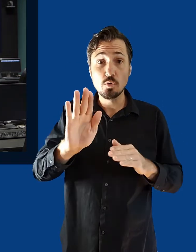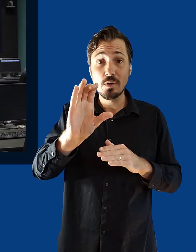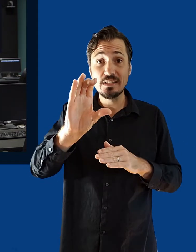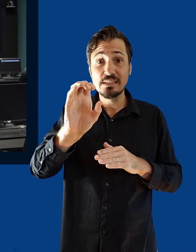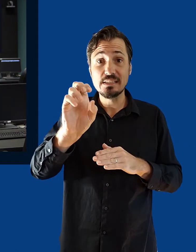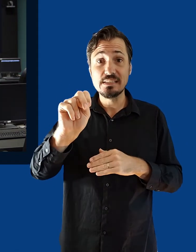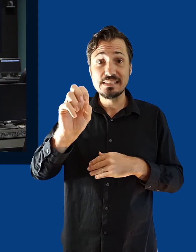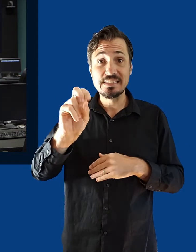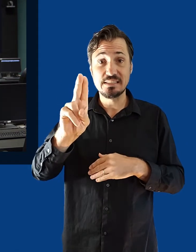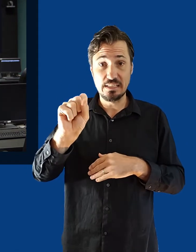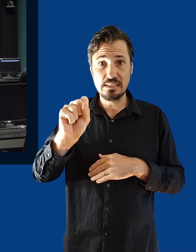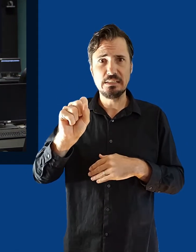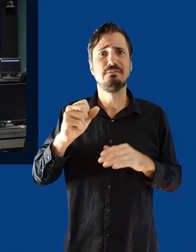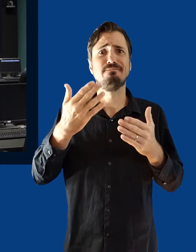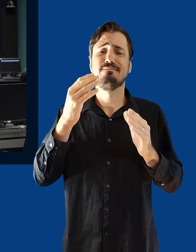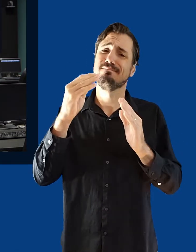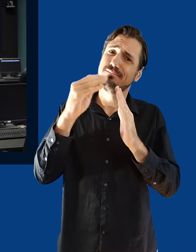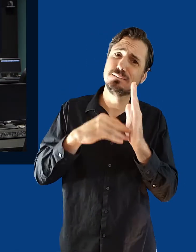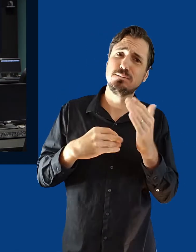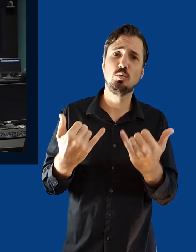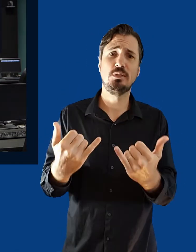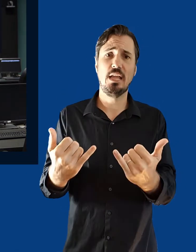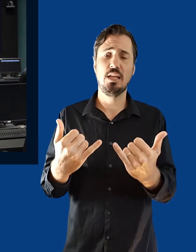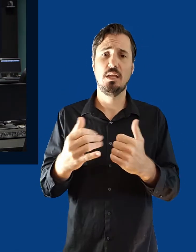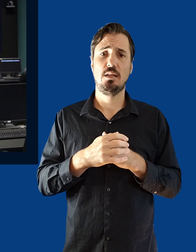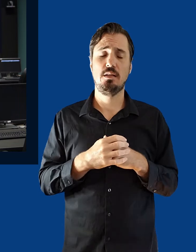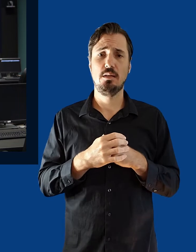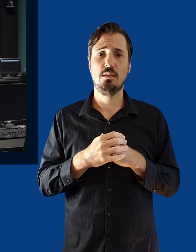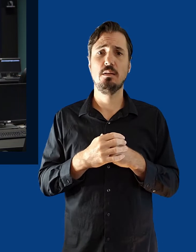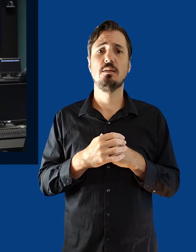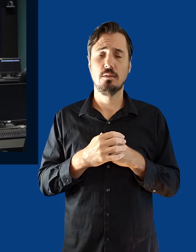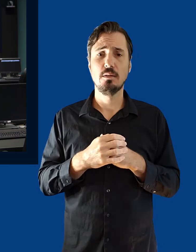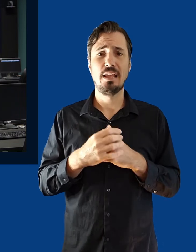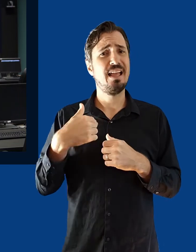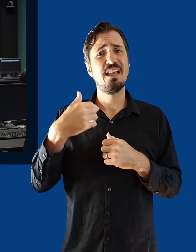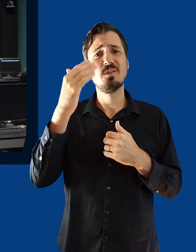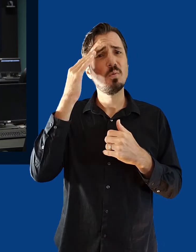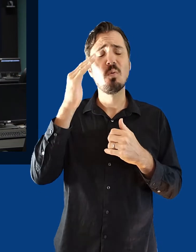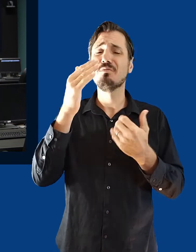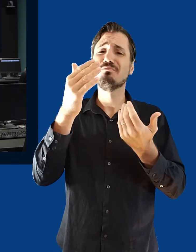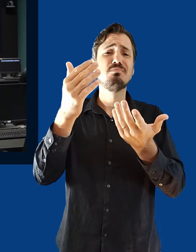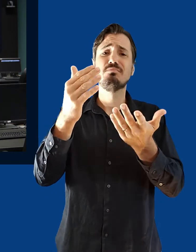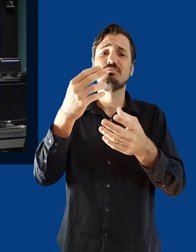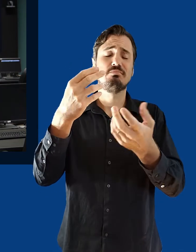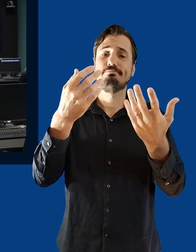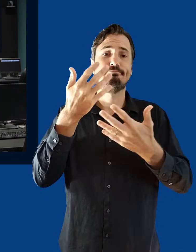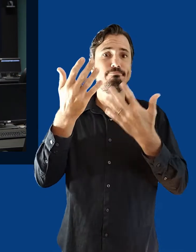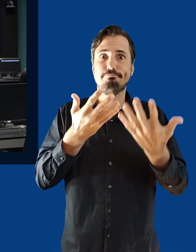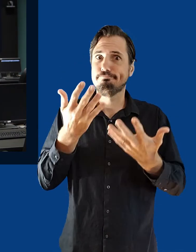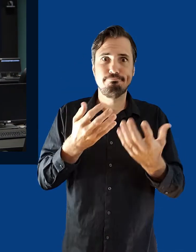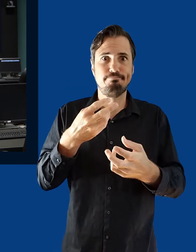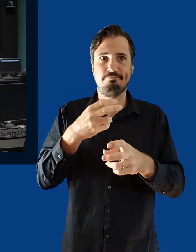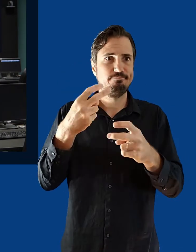response counts to help our island receive our fair share of federal funding.